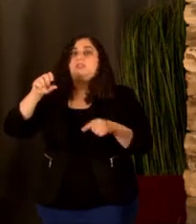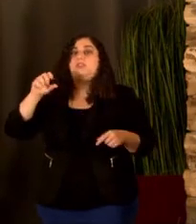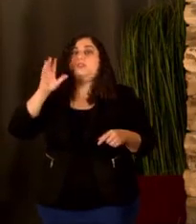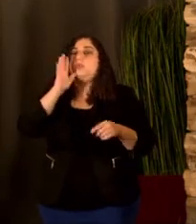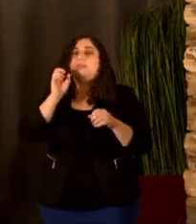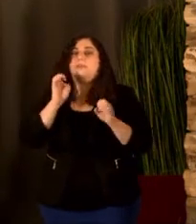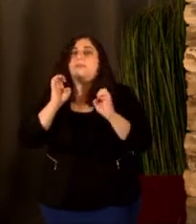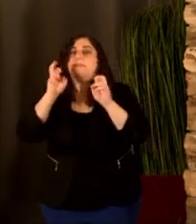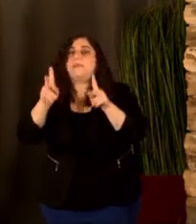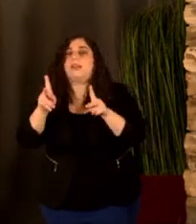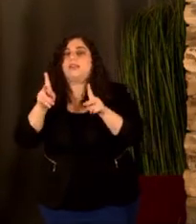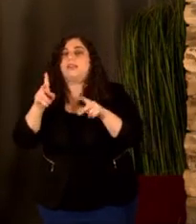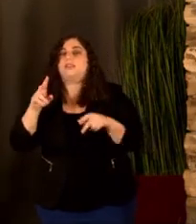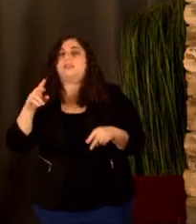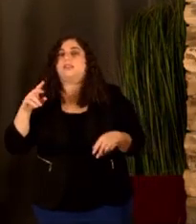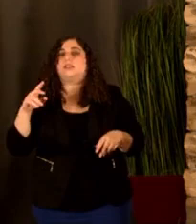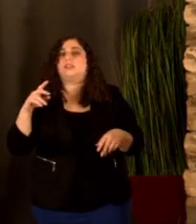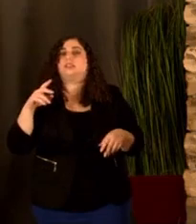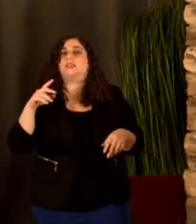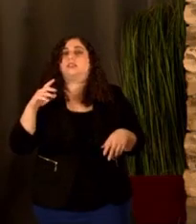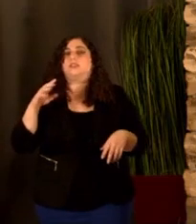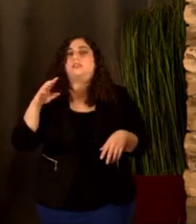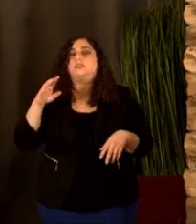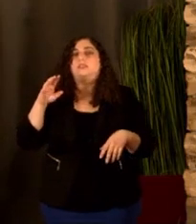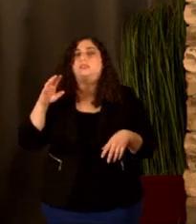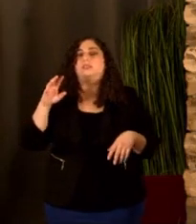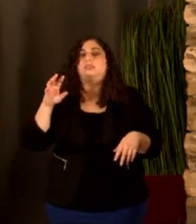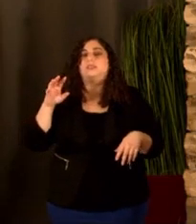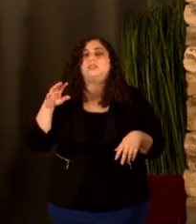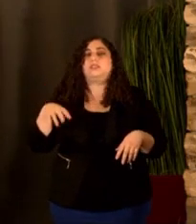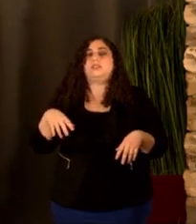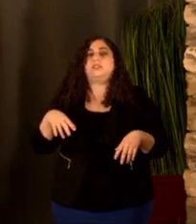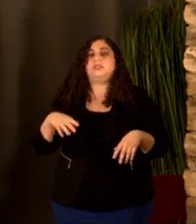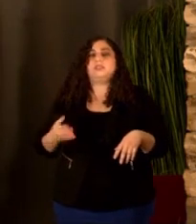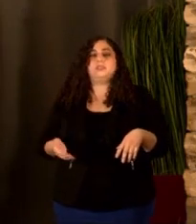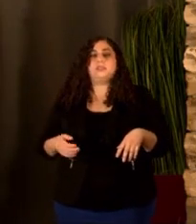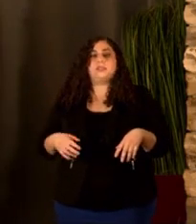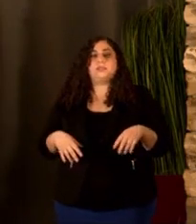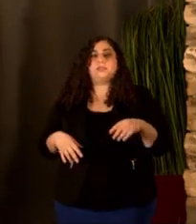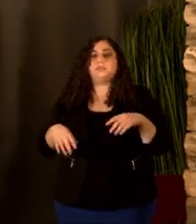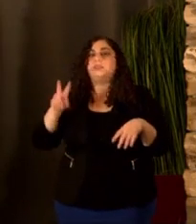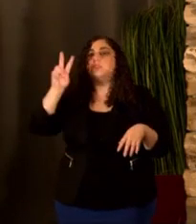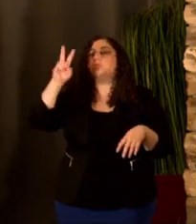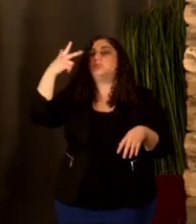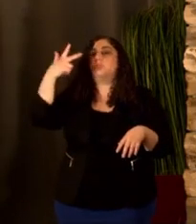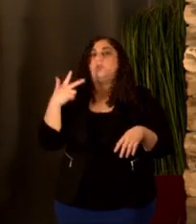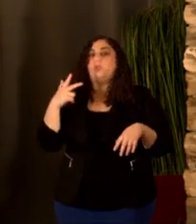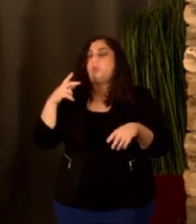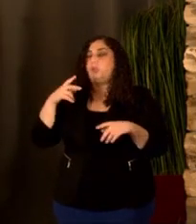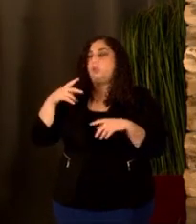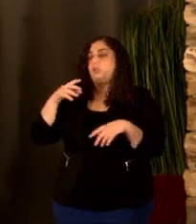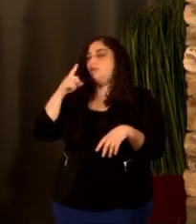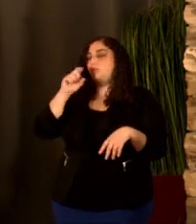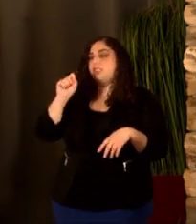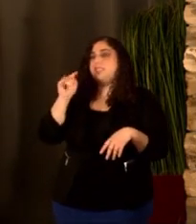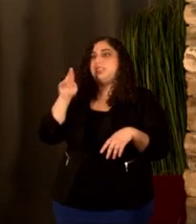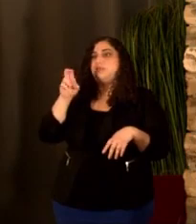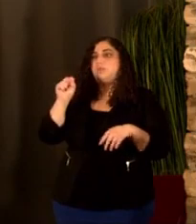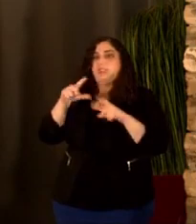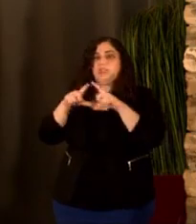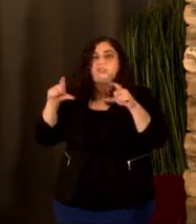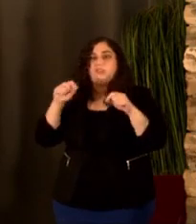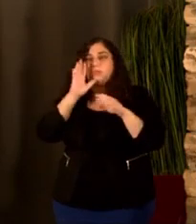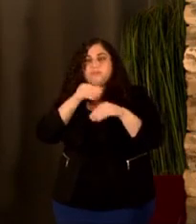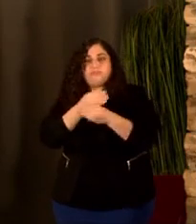American history, $12 billion, and giving them back to 2/3 of Californians, almost 80%, 78% of all tax